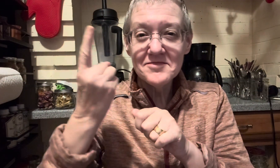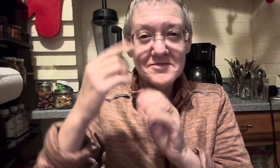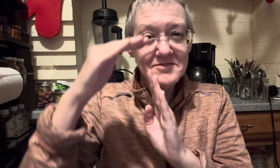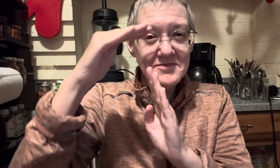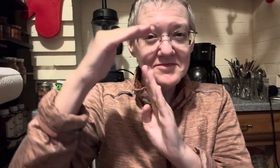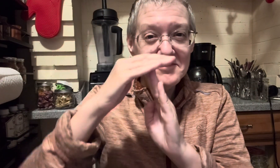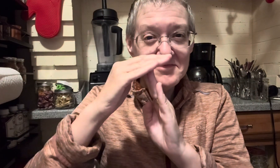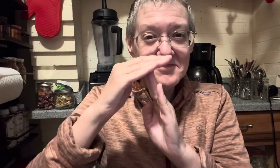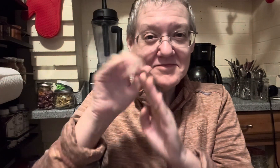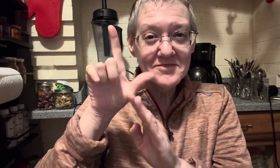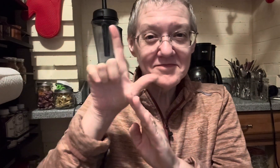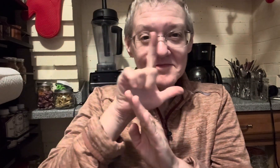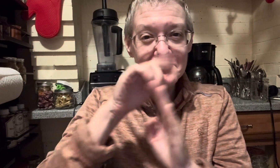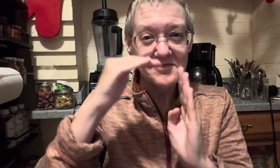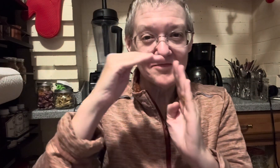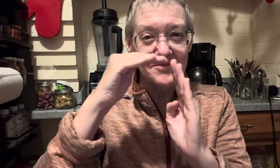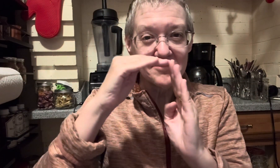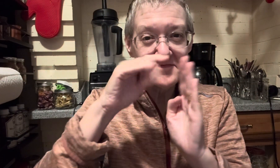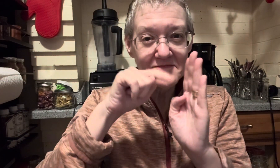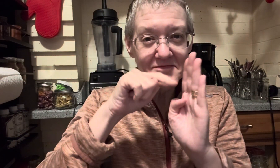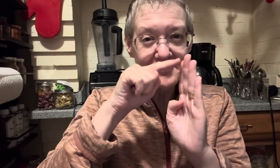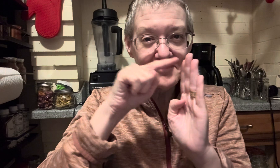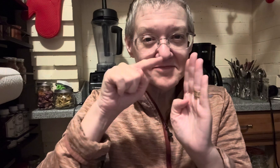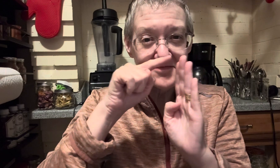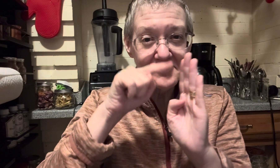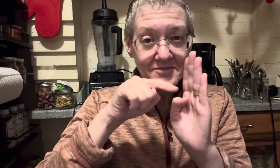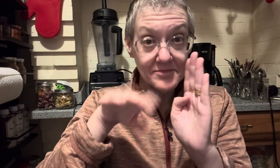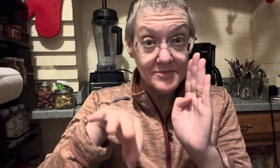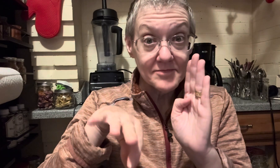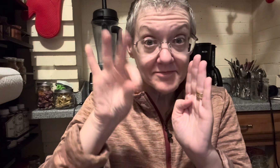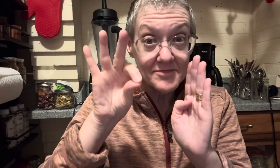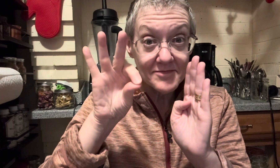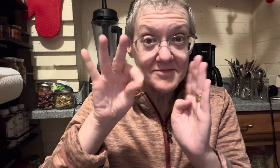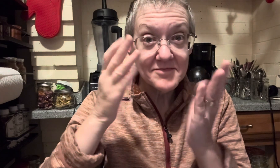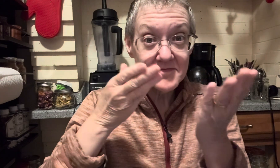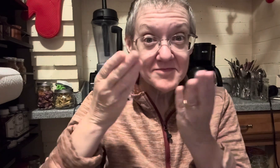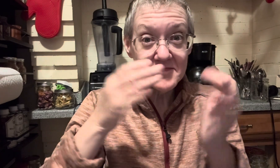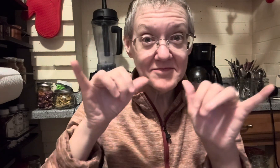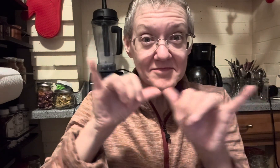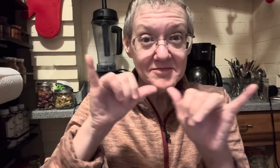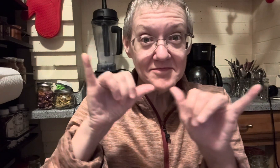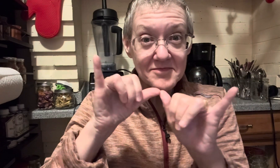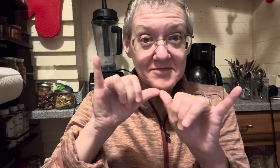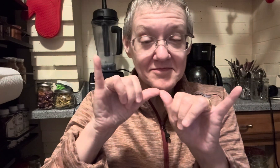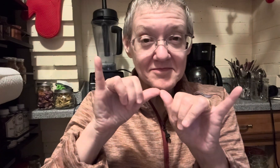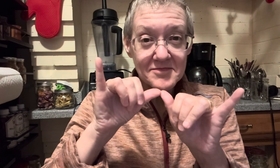The serving size is always at the top left corner. Can you find the serving size?